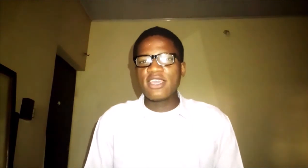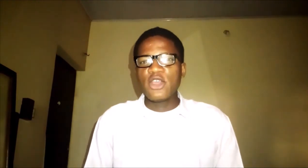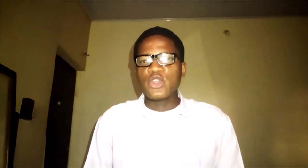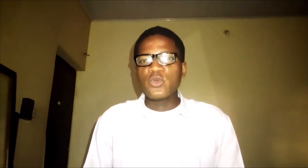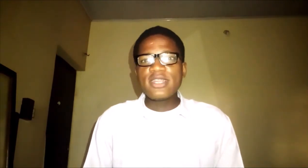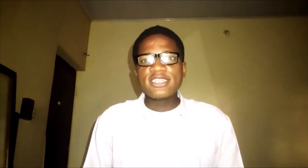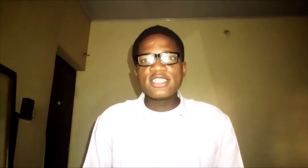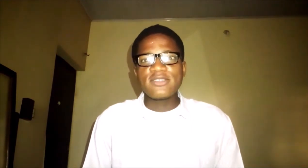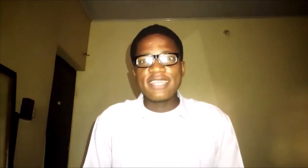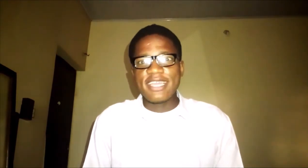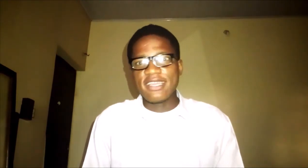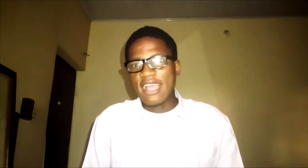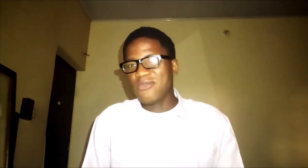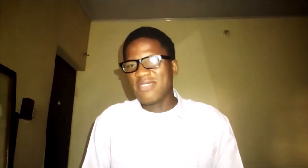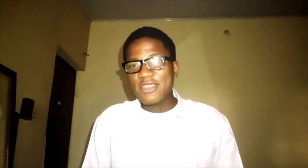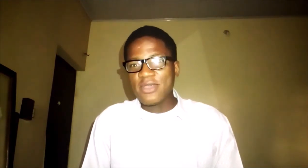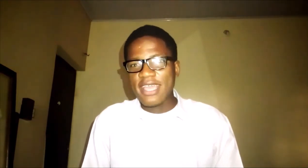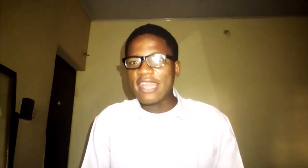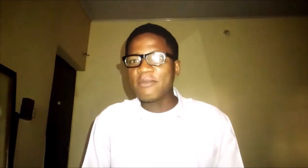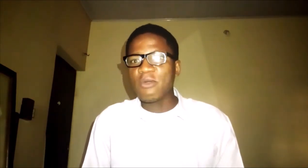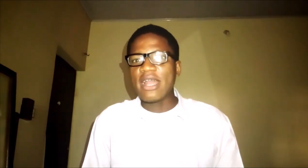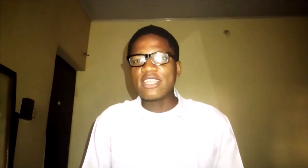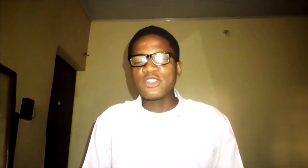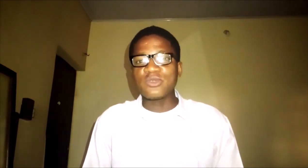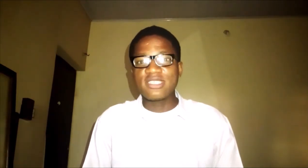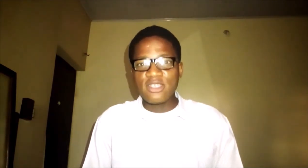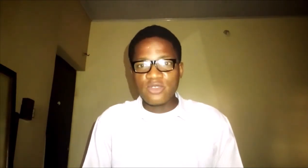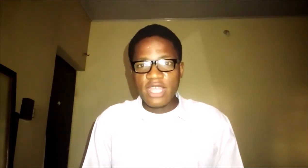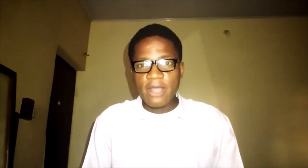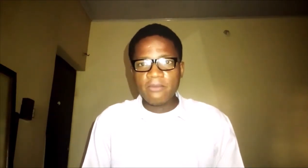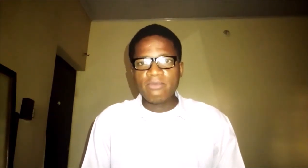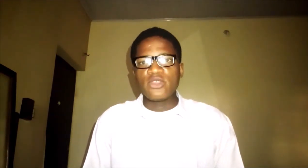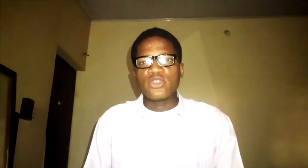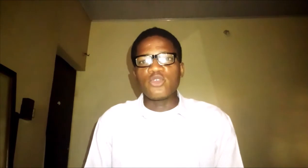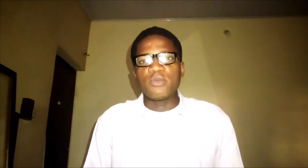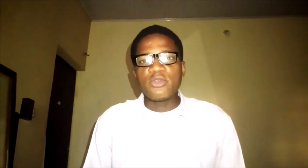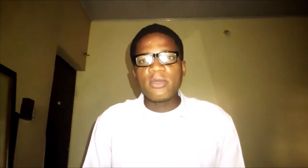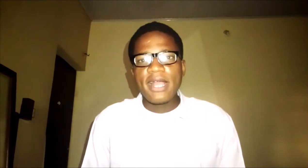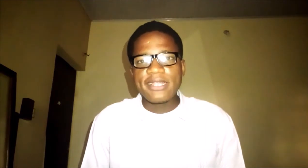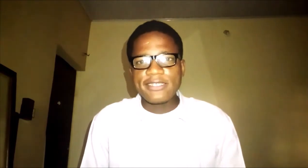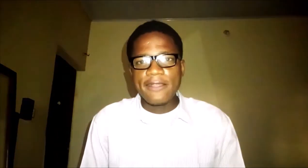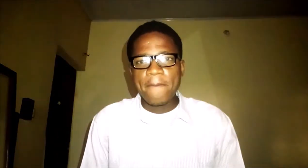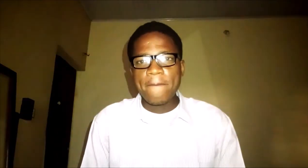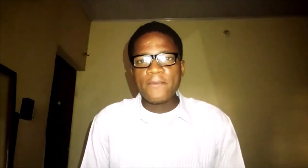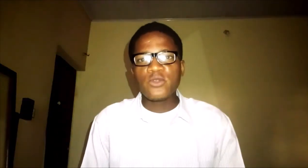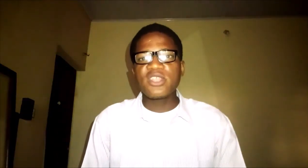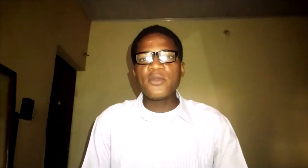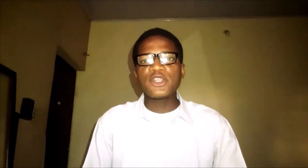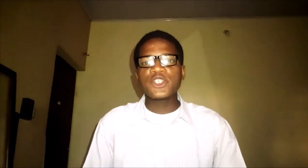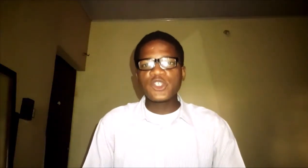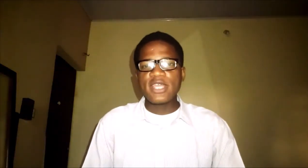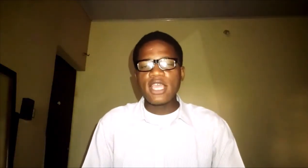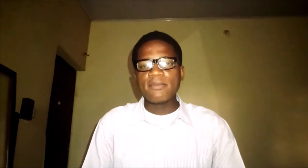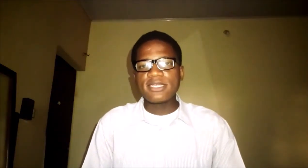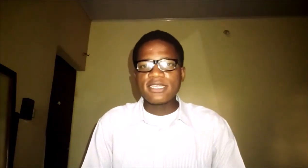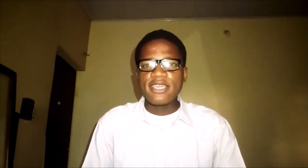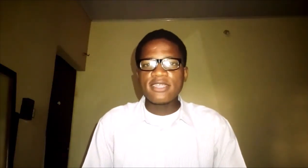You won't learn it today, I don't think you can, but at least you'll see it today. But you'll be practicing. So today we're going to teach you the ABC